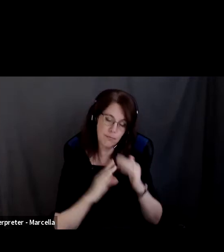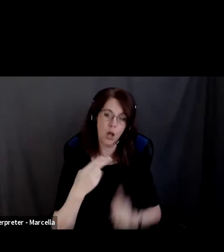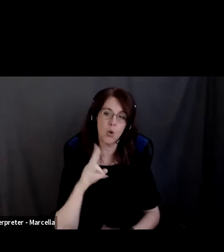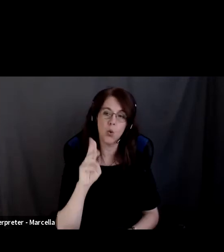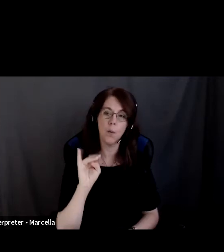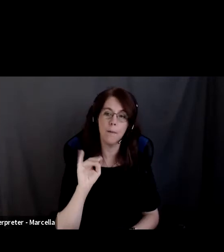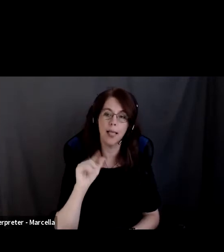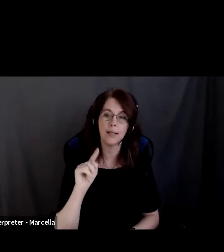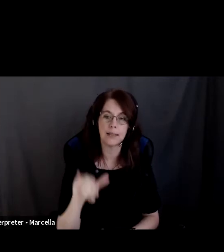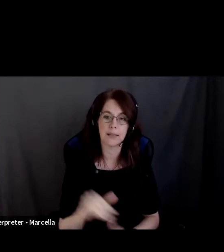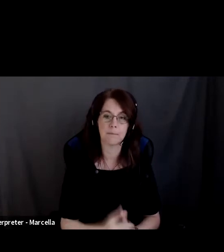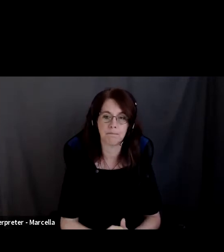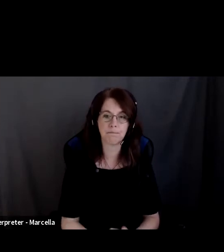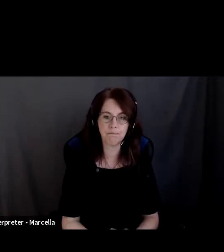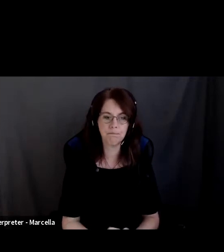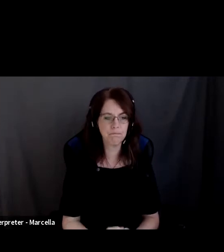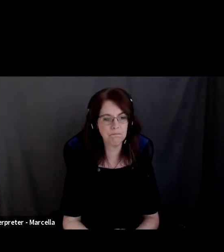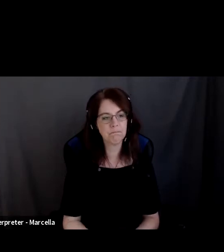I think that is